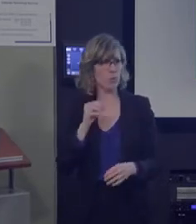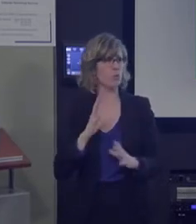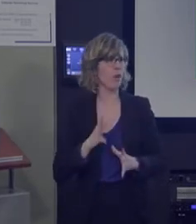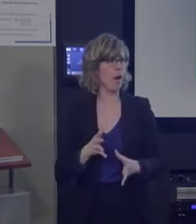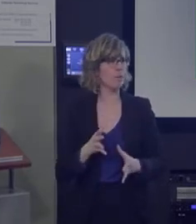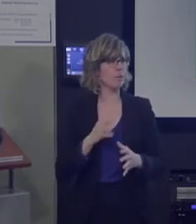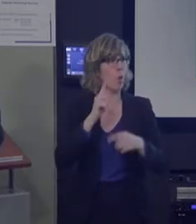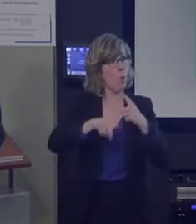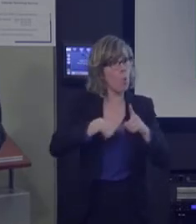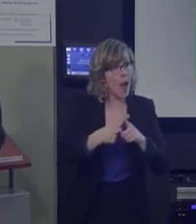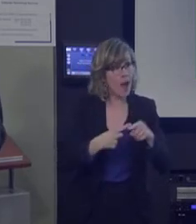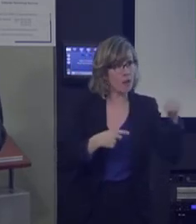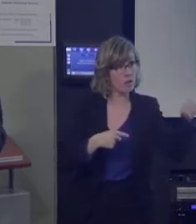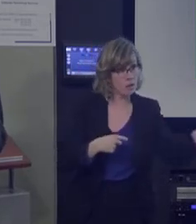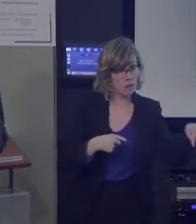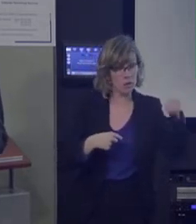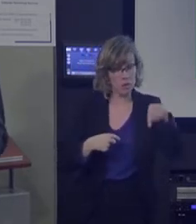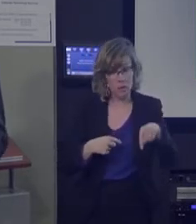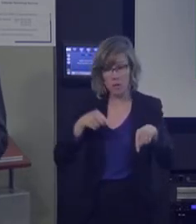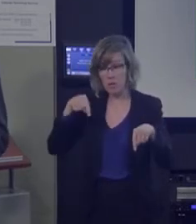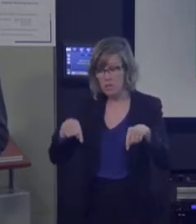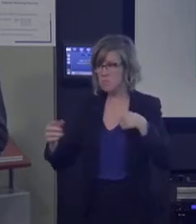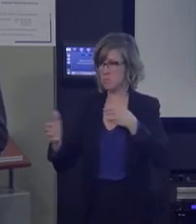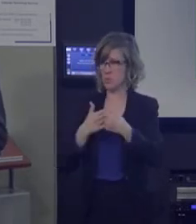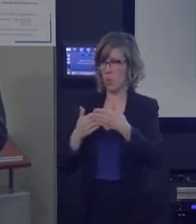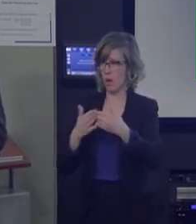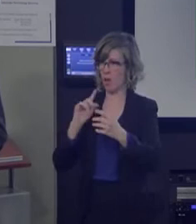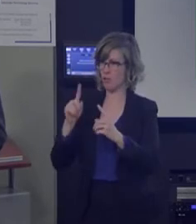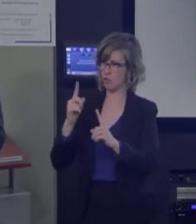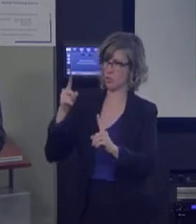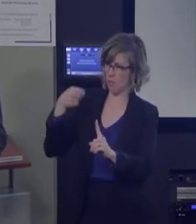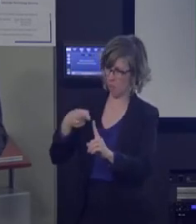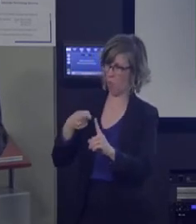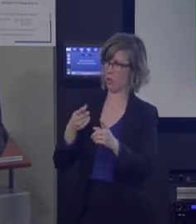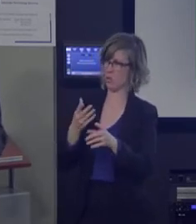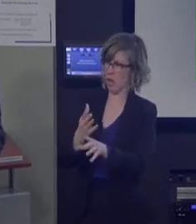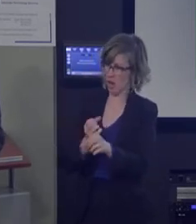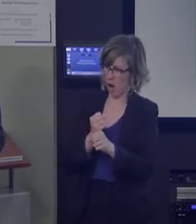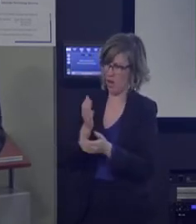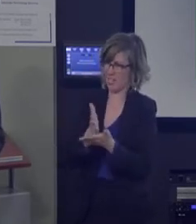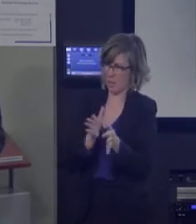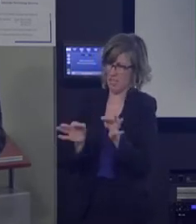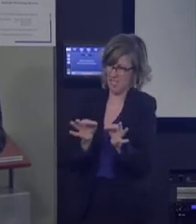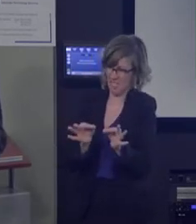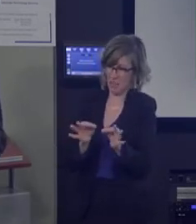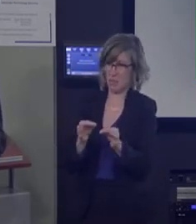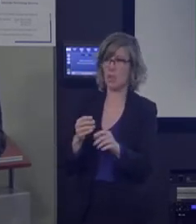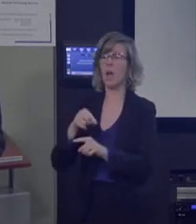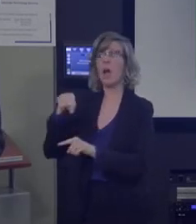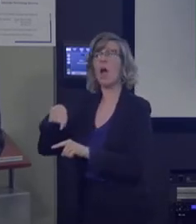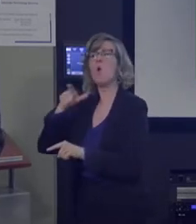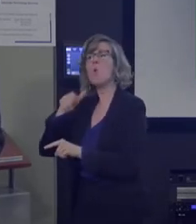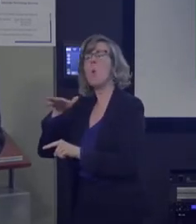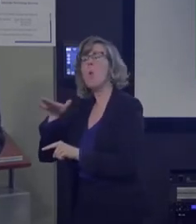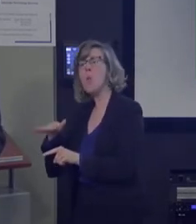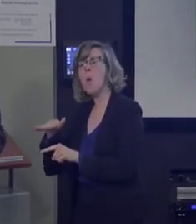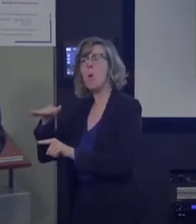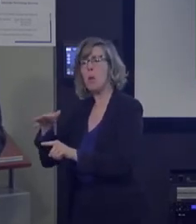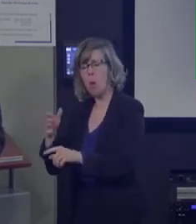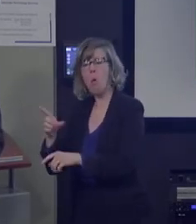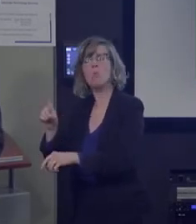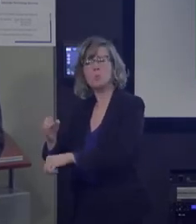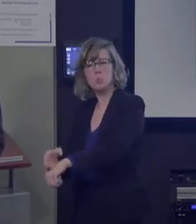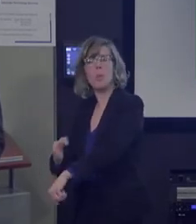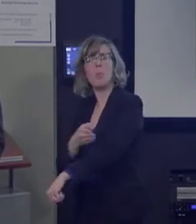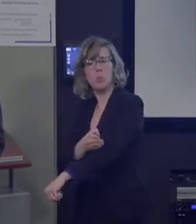you got it. It just matters that you got it. Low training, they do come way up where they were back